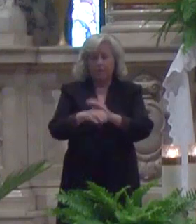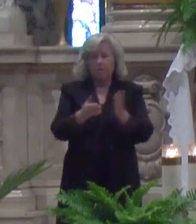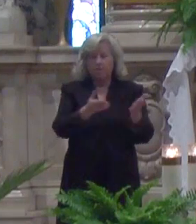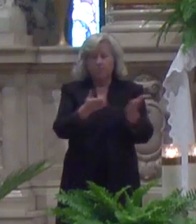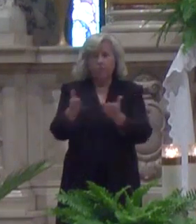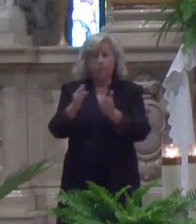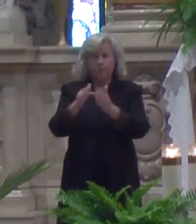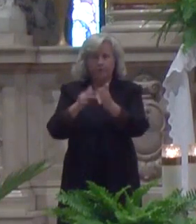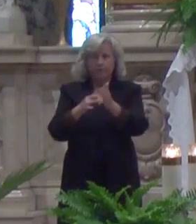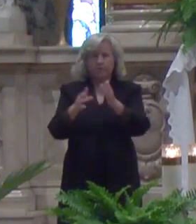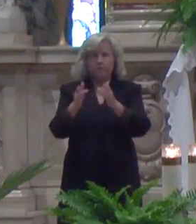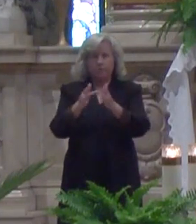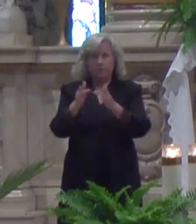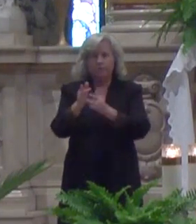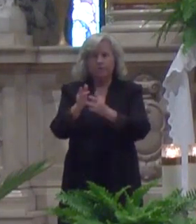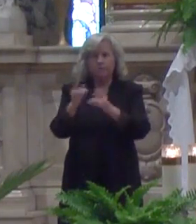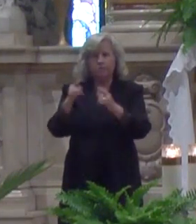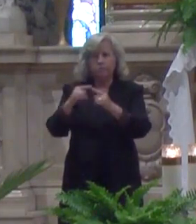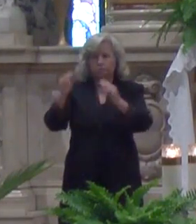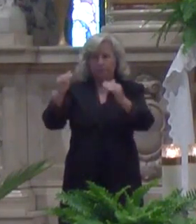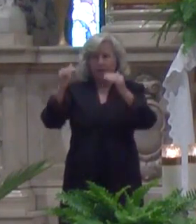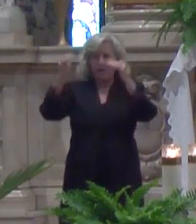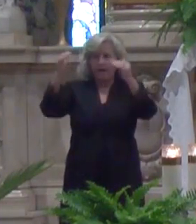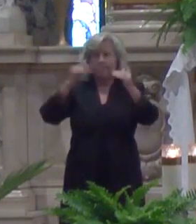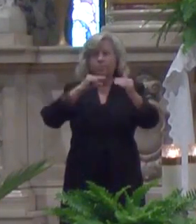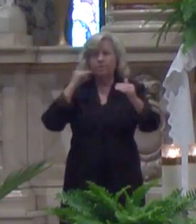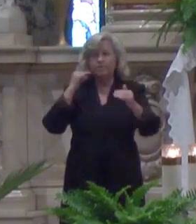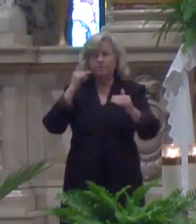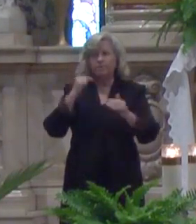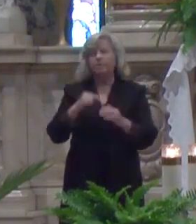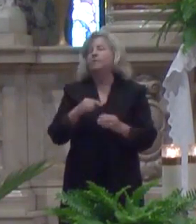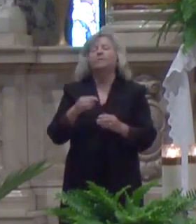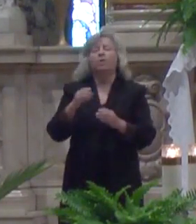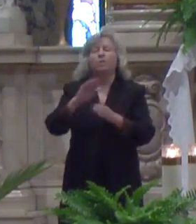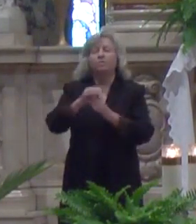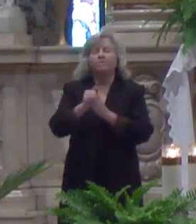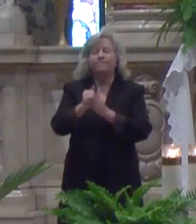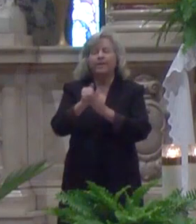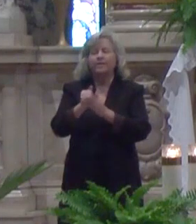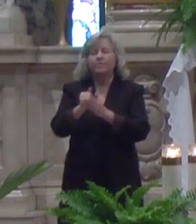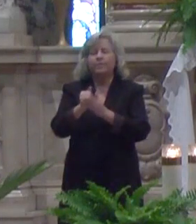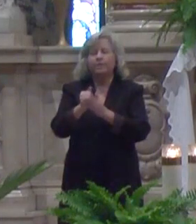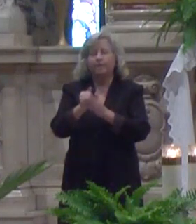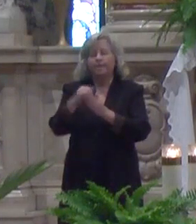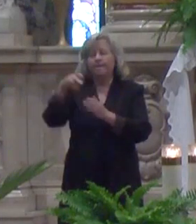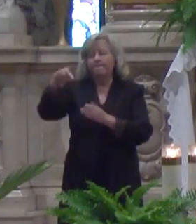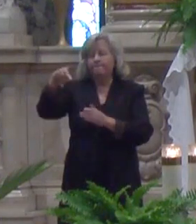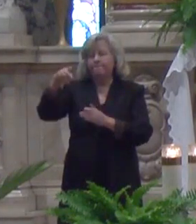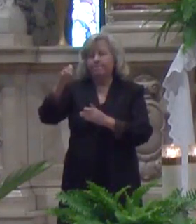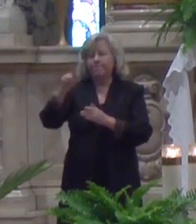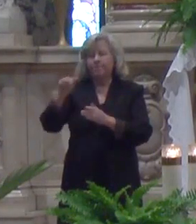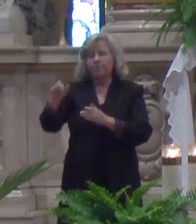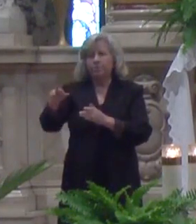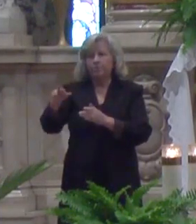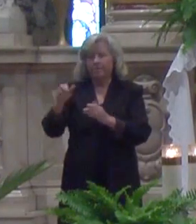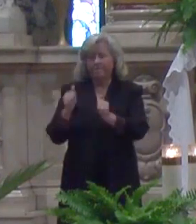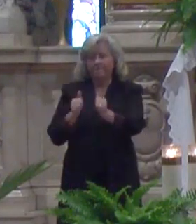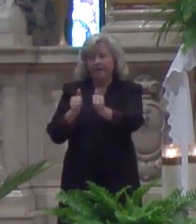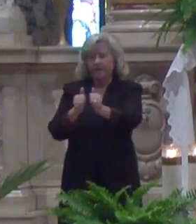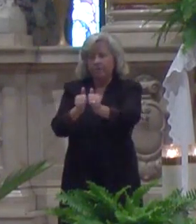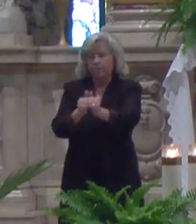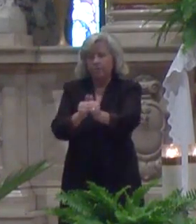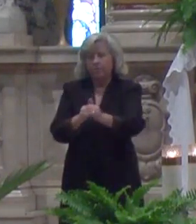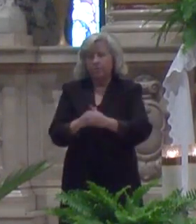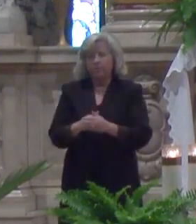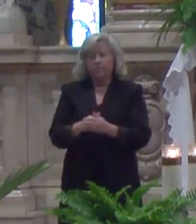priest, where the scribes and the elders were assembled. Peter was following him at a distance, as far as the high priest's courtyard,